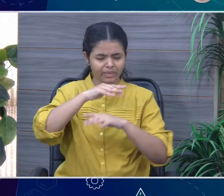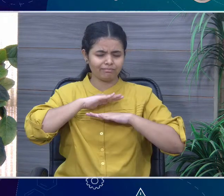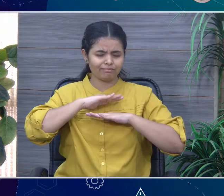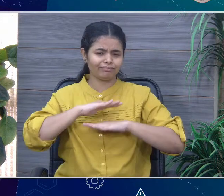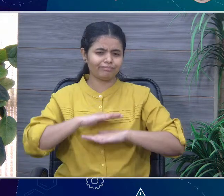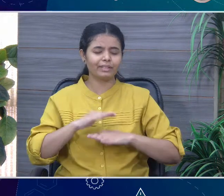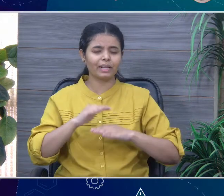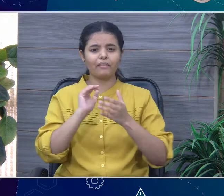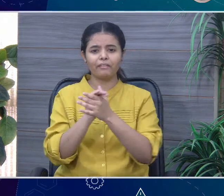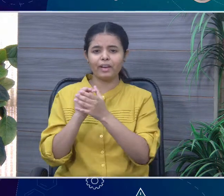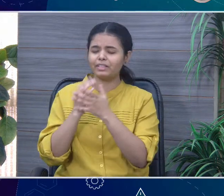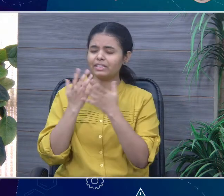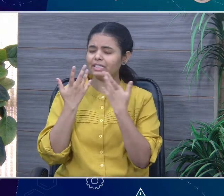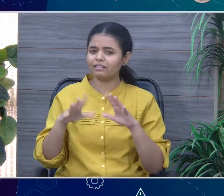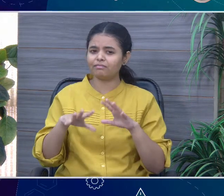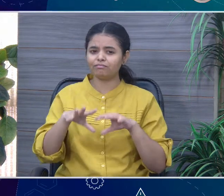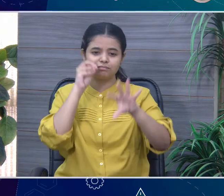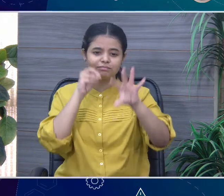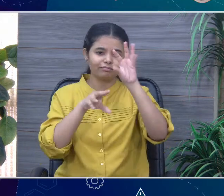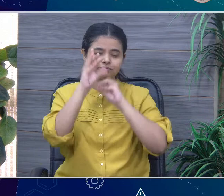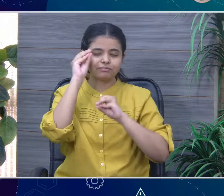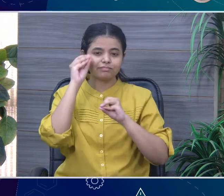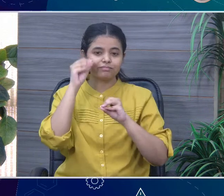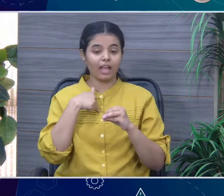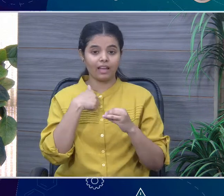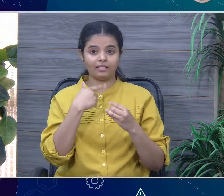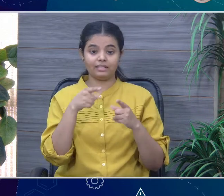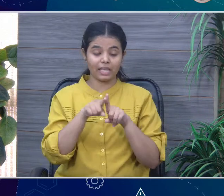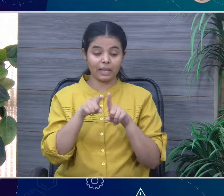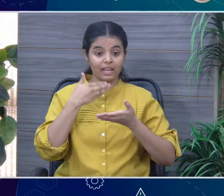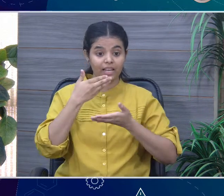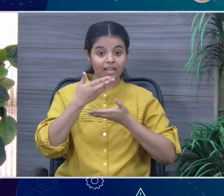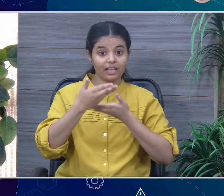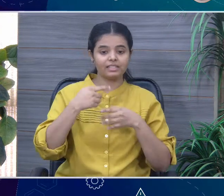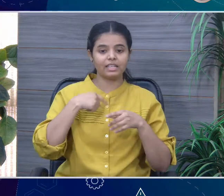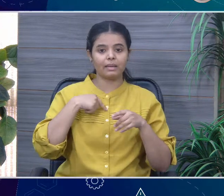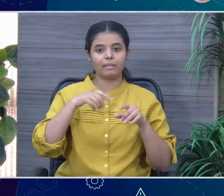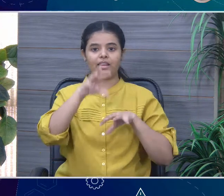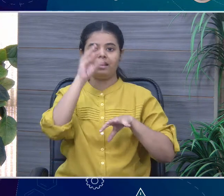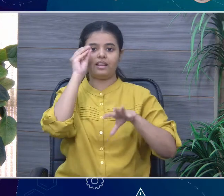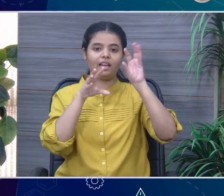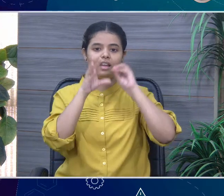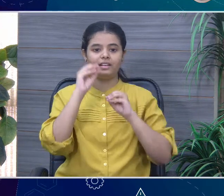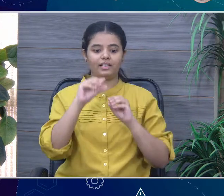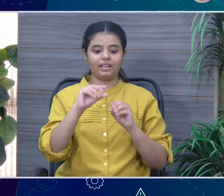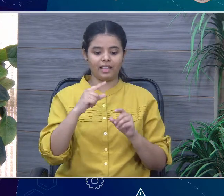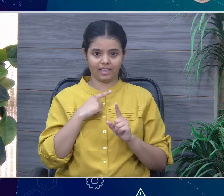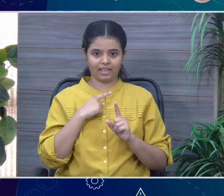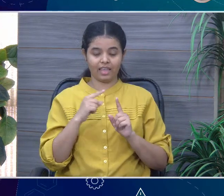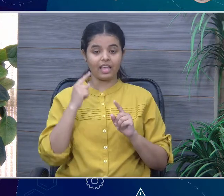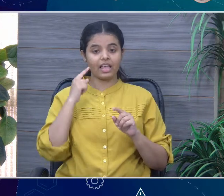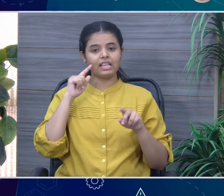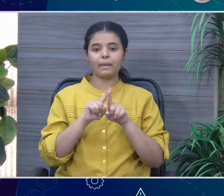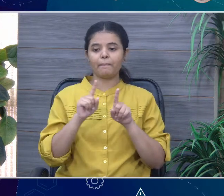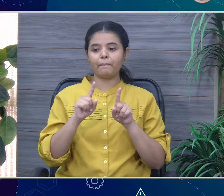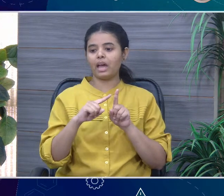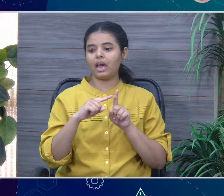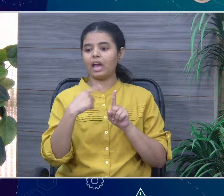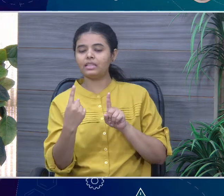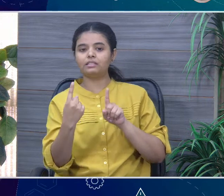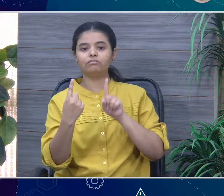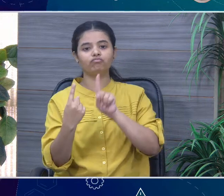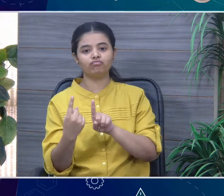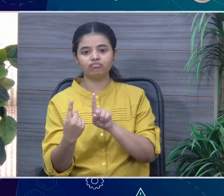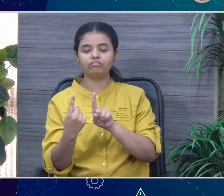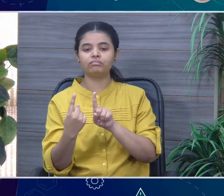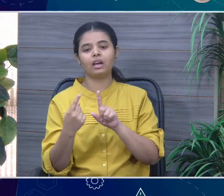with your friends and try to learn from them. And also the child, the other child, if you become the other child in the buddy system,